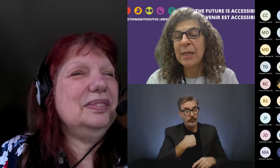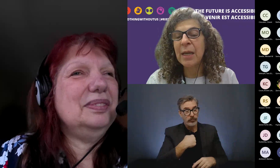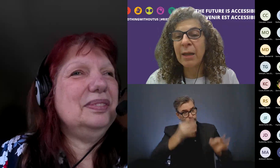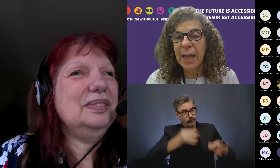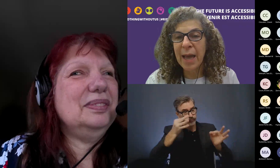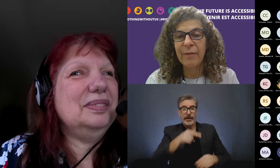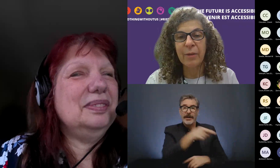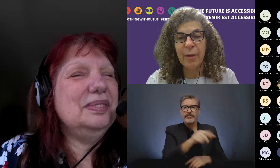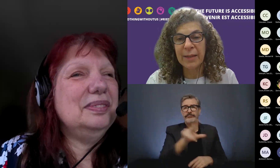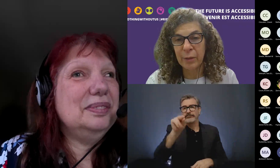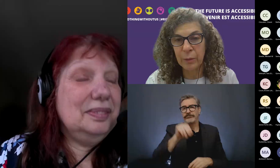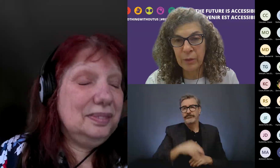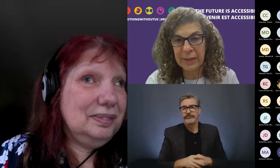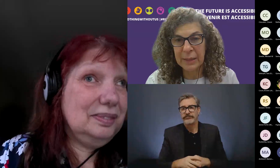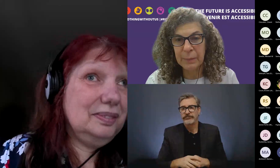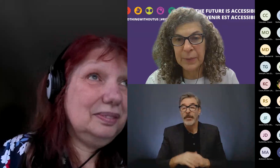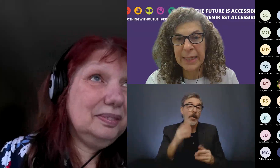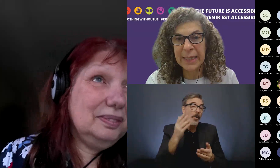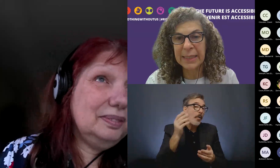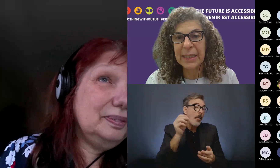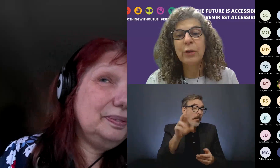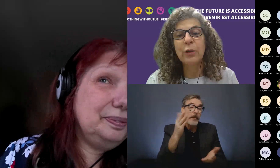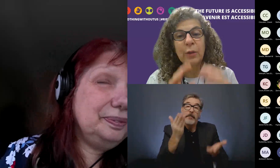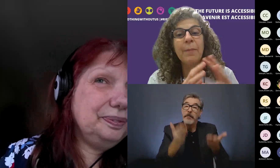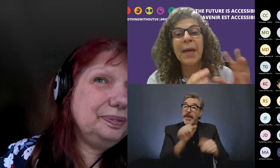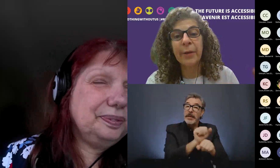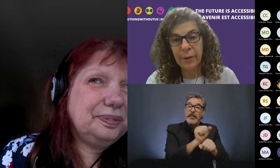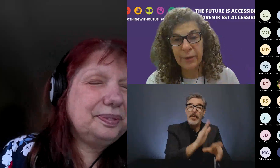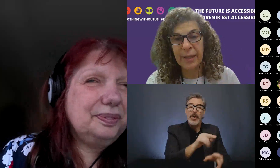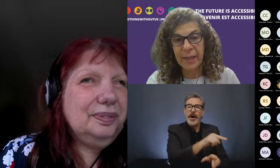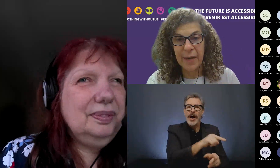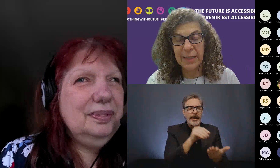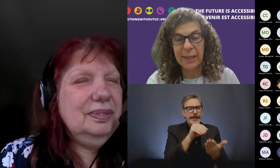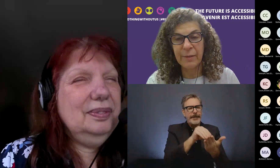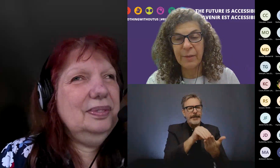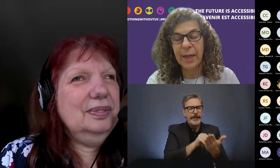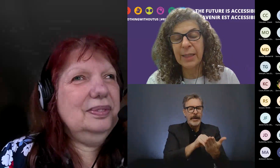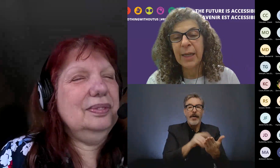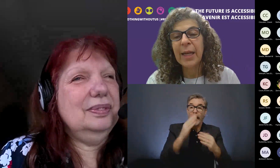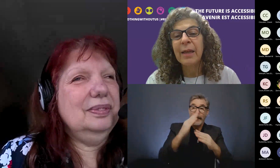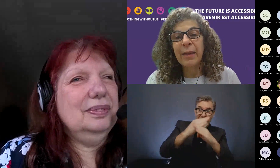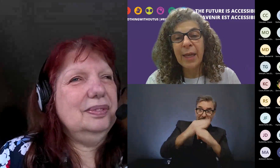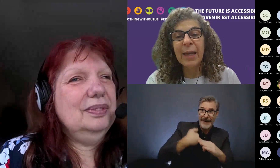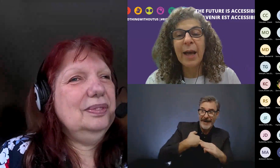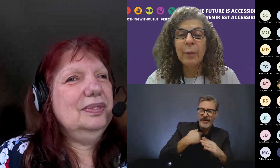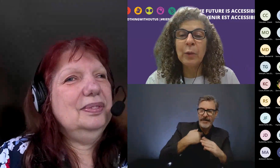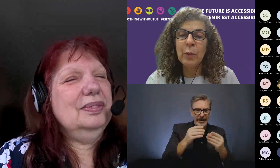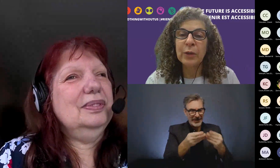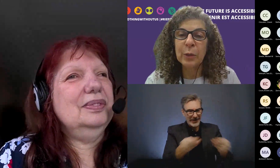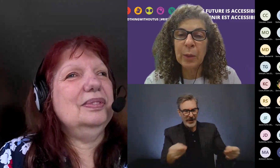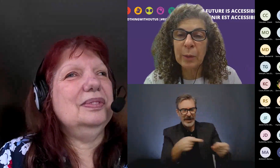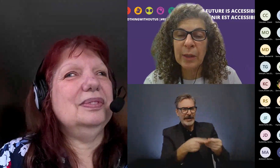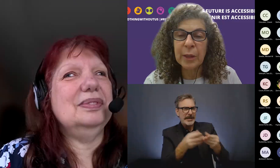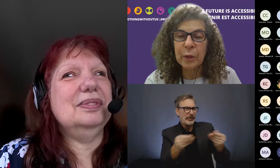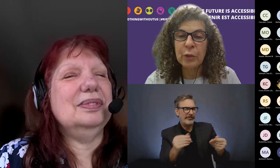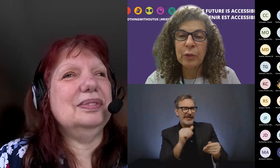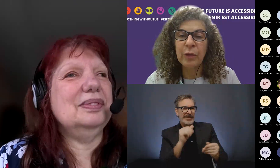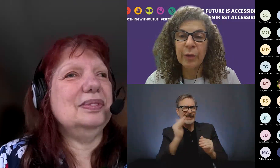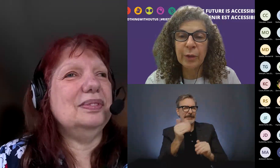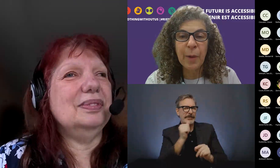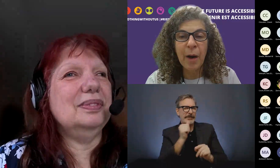employee may not have the right solutions in place to the barriers that they've identified. Then I would want to work